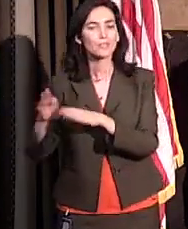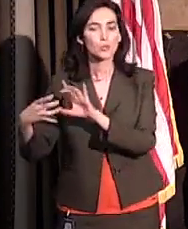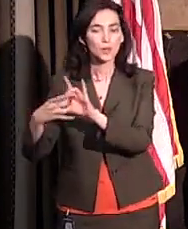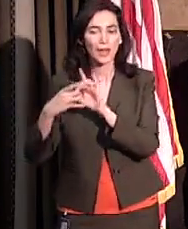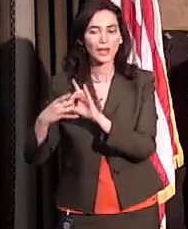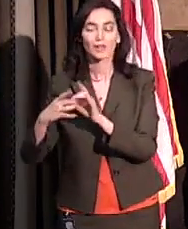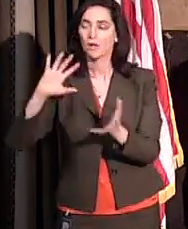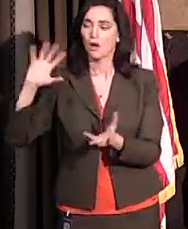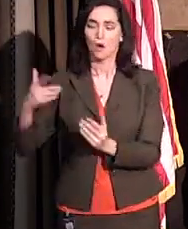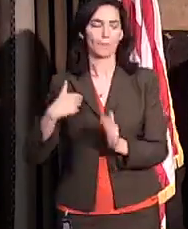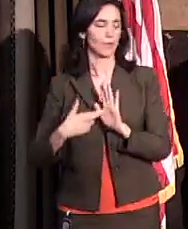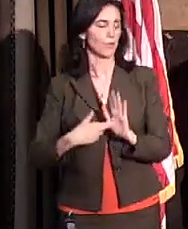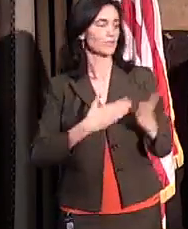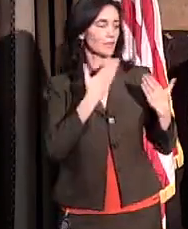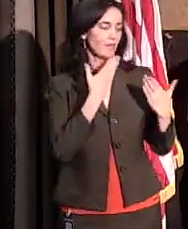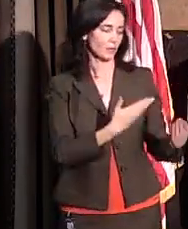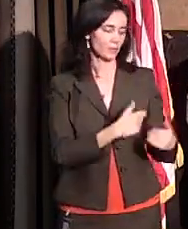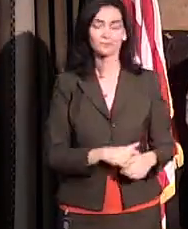much.